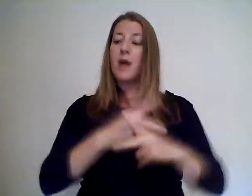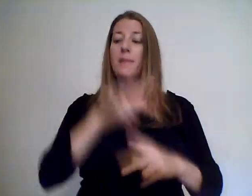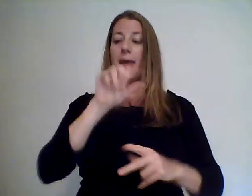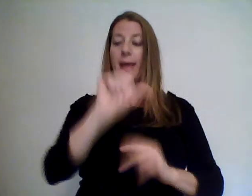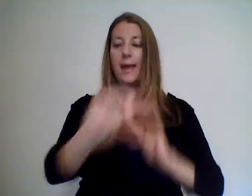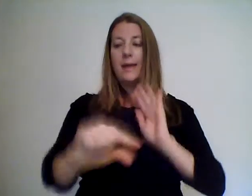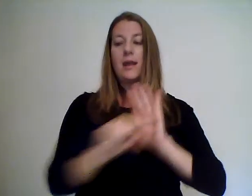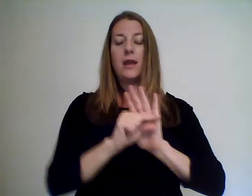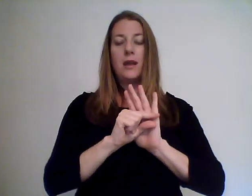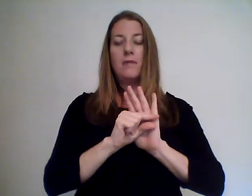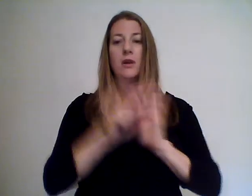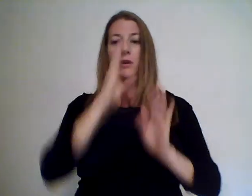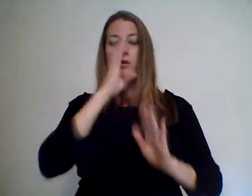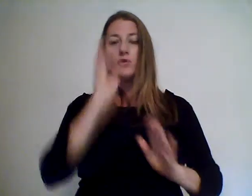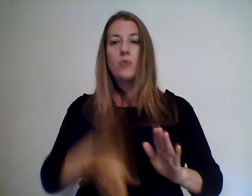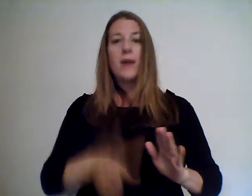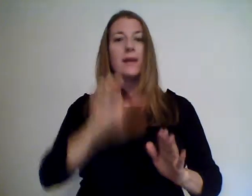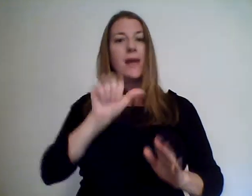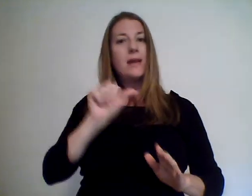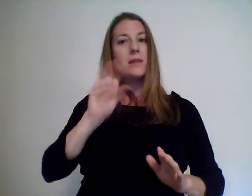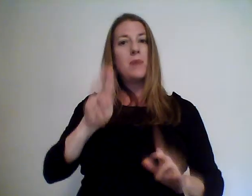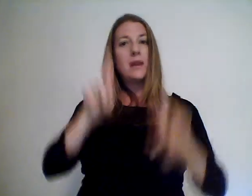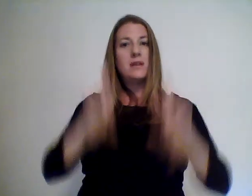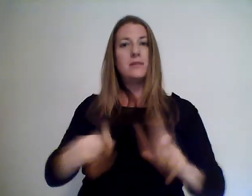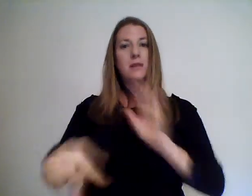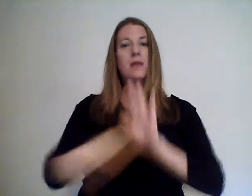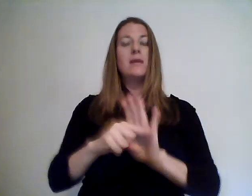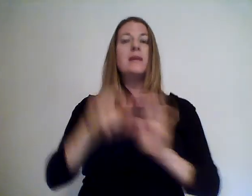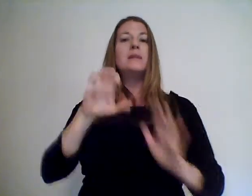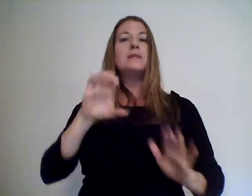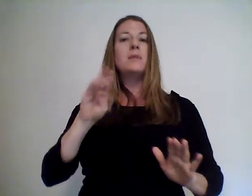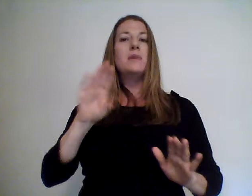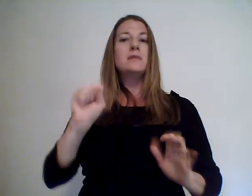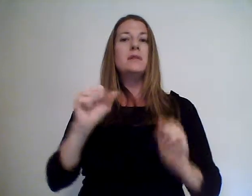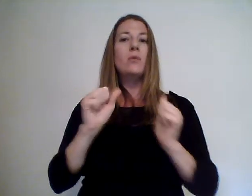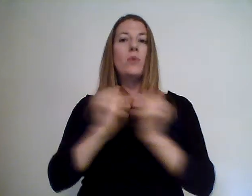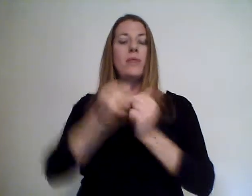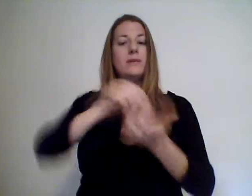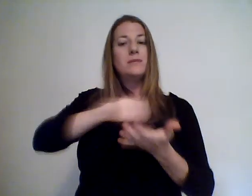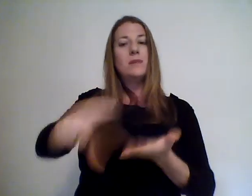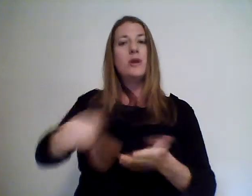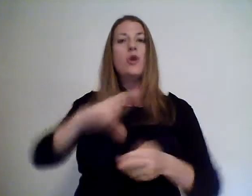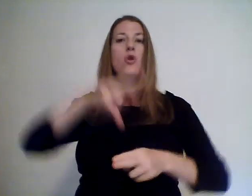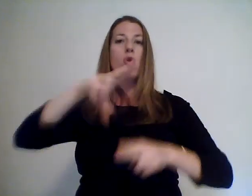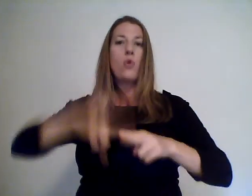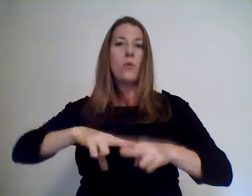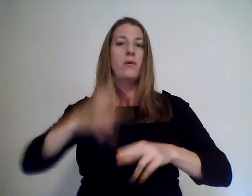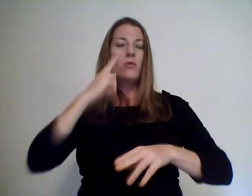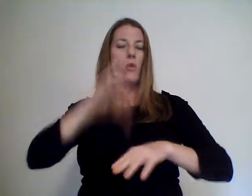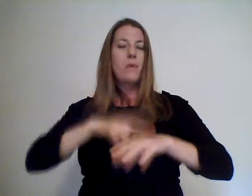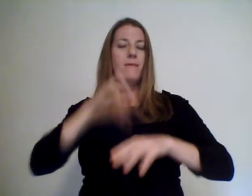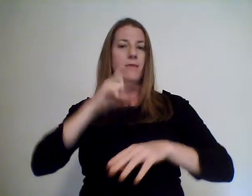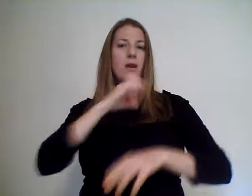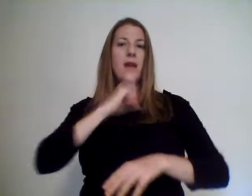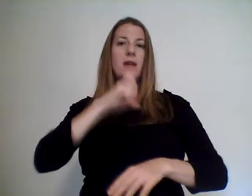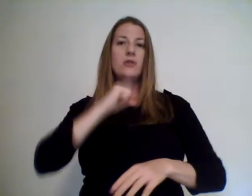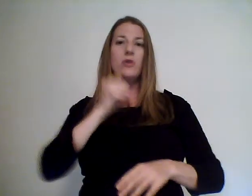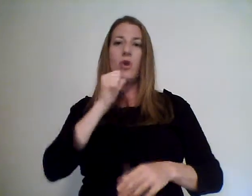antibody testing negative. CBC with smear, normal for age with no evidence of hemolysis seen.